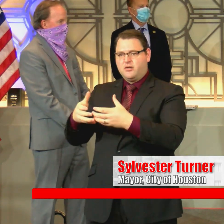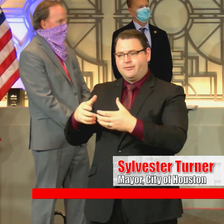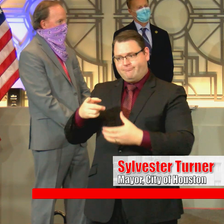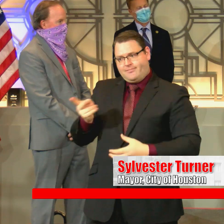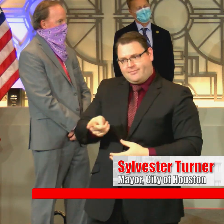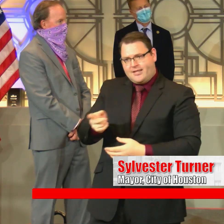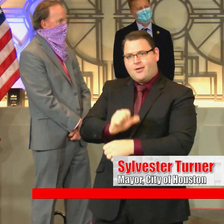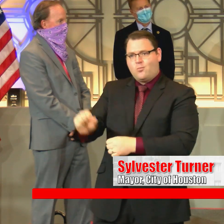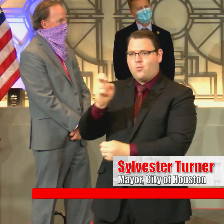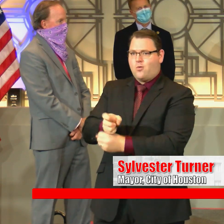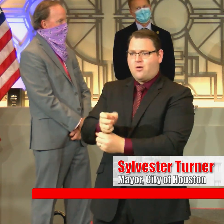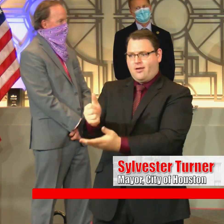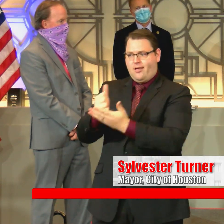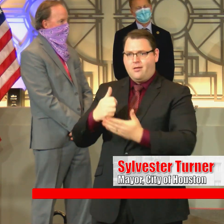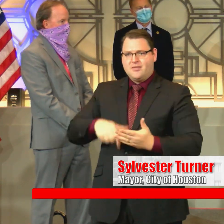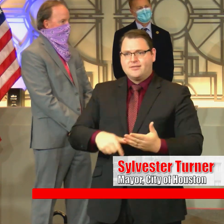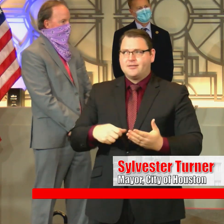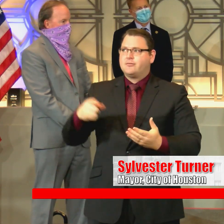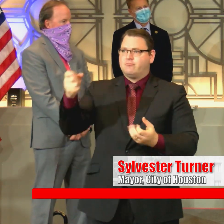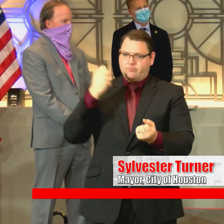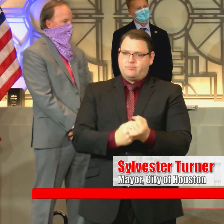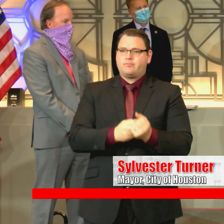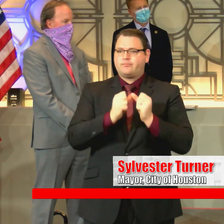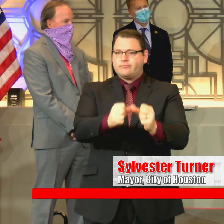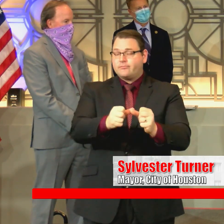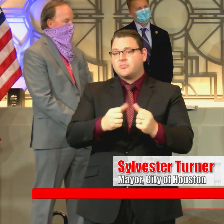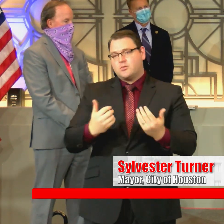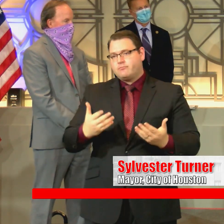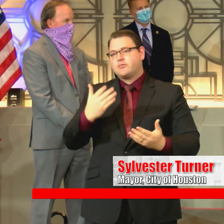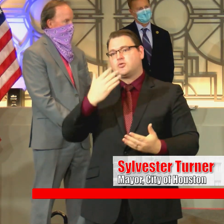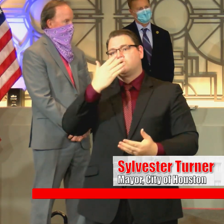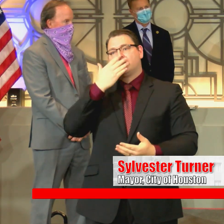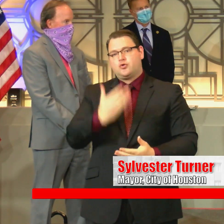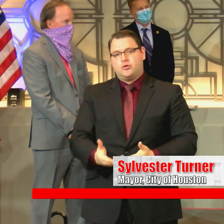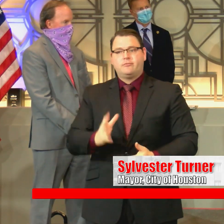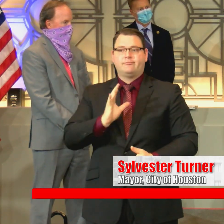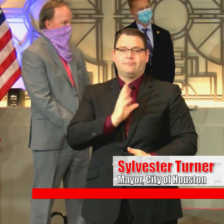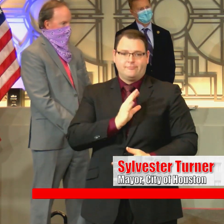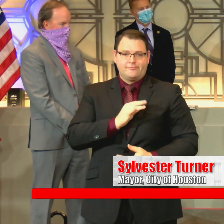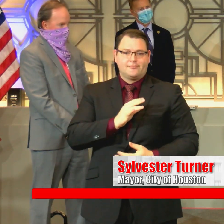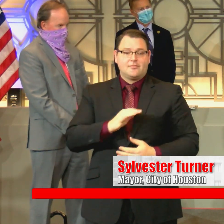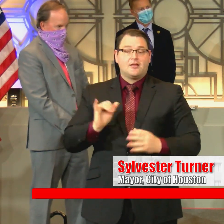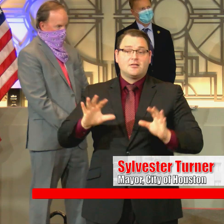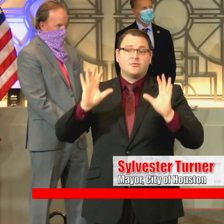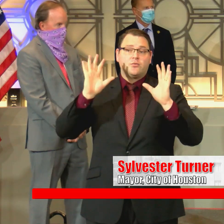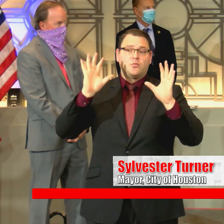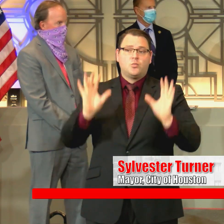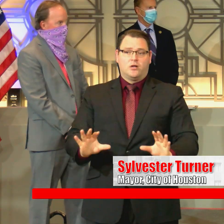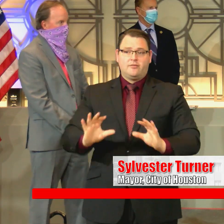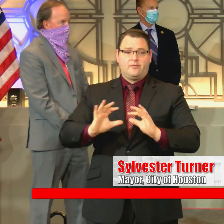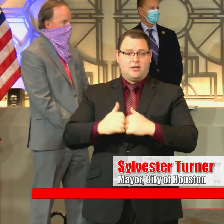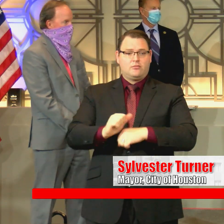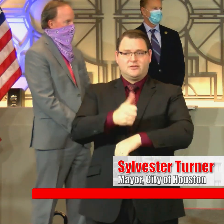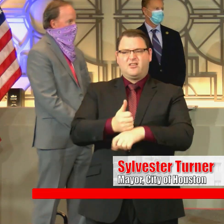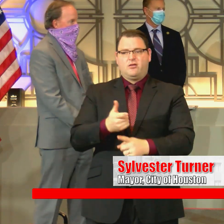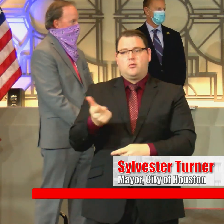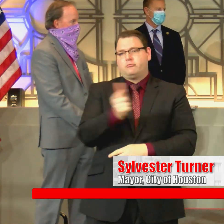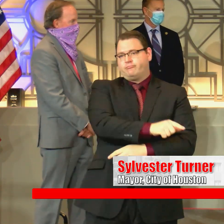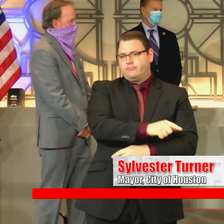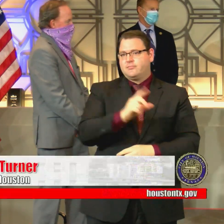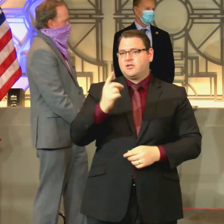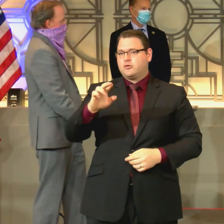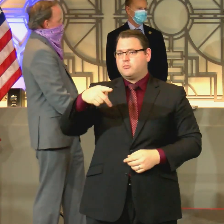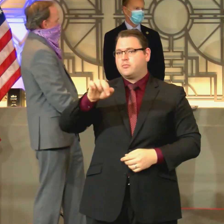so that is good news. And I think that's an excellent way to segue to Dr. Purse.